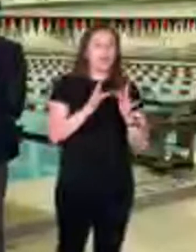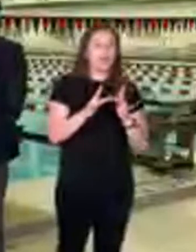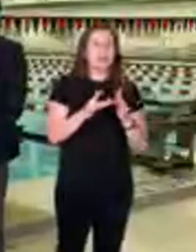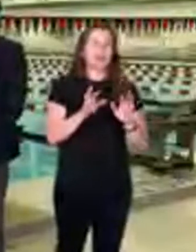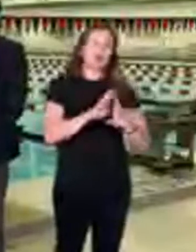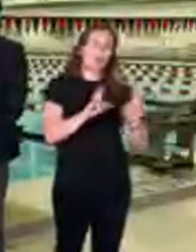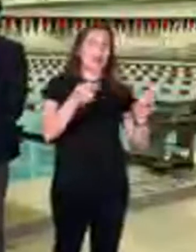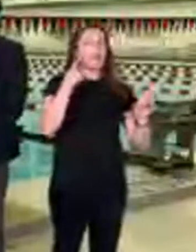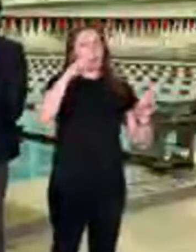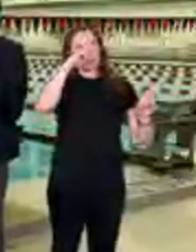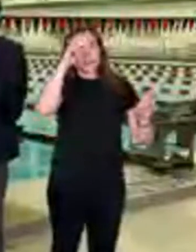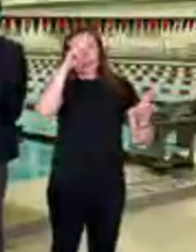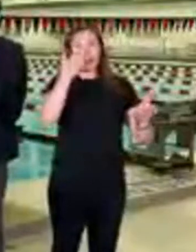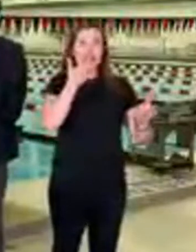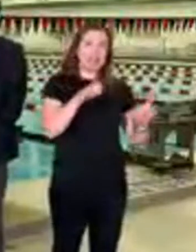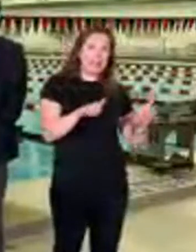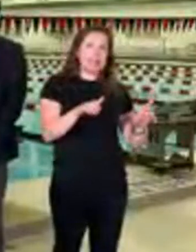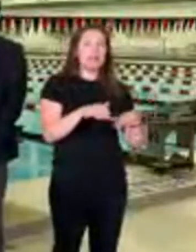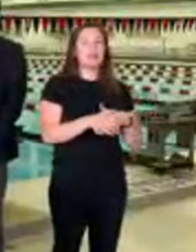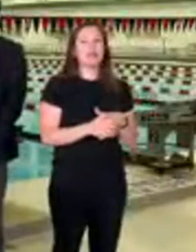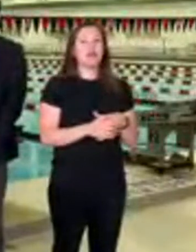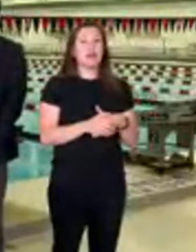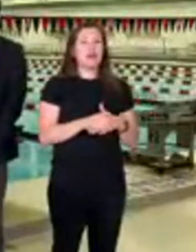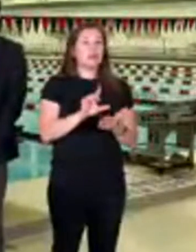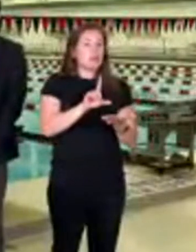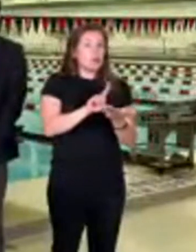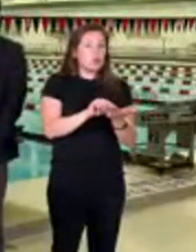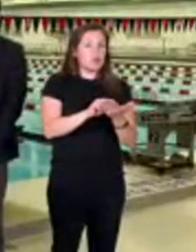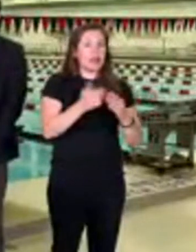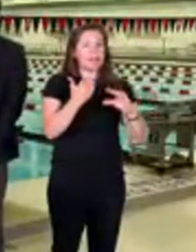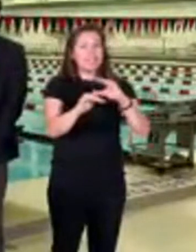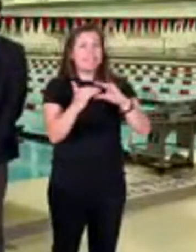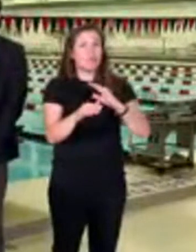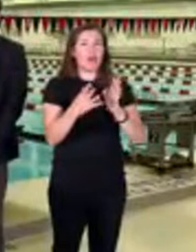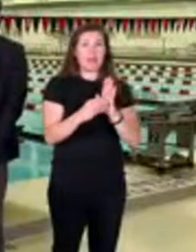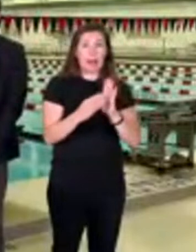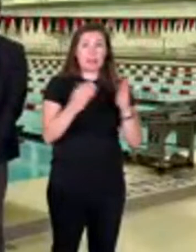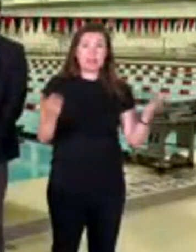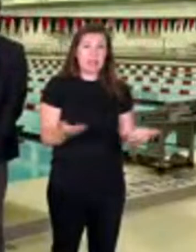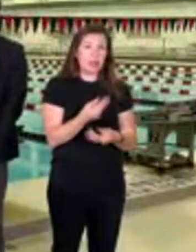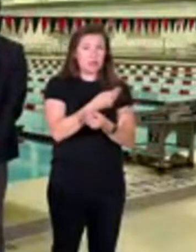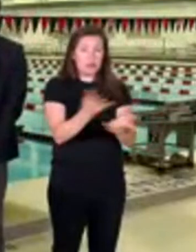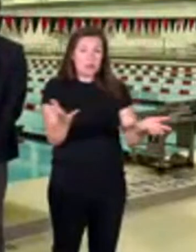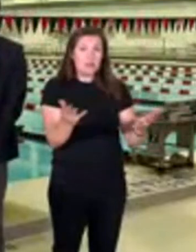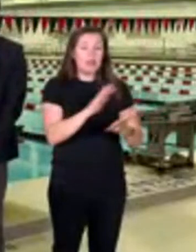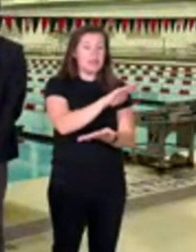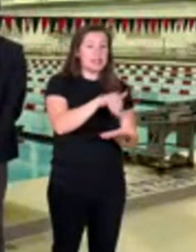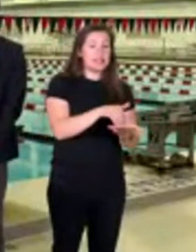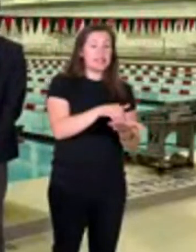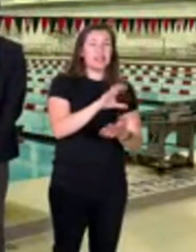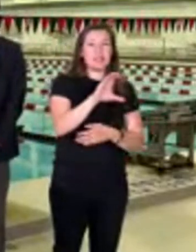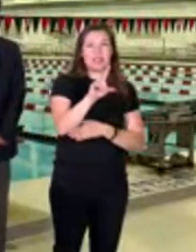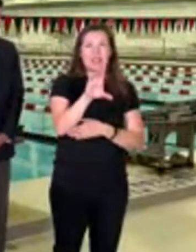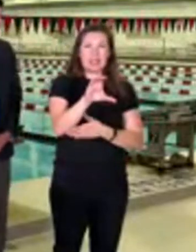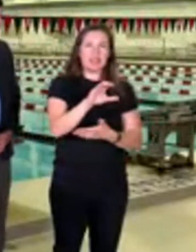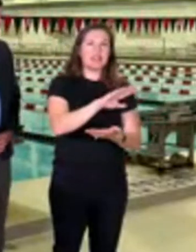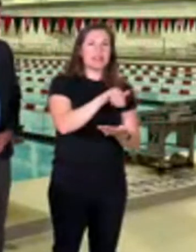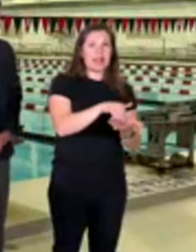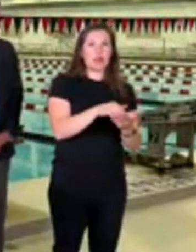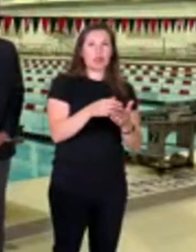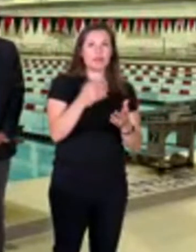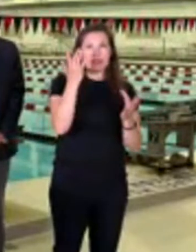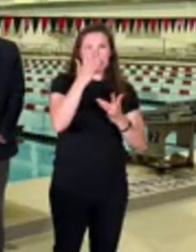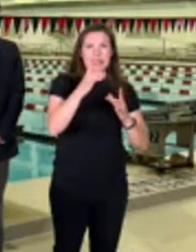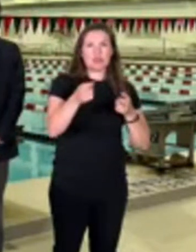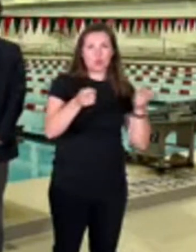Get Ready for Summer Heat. It's a newsletter, and we should have copies with us here. The Centers for Disease Control and Prevention has good